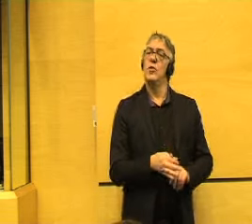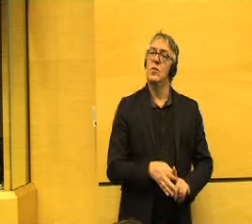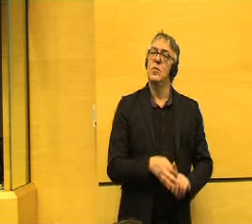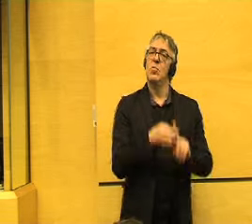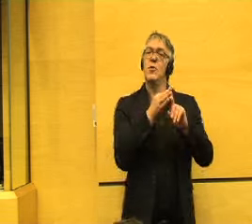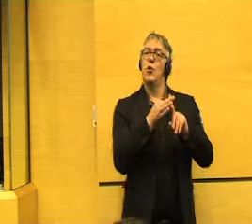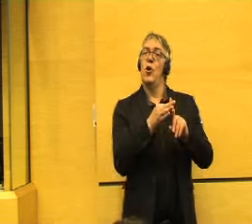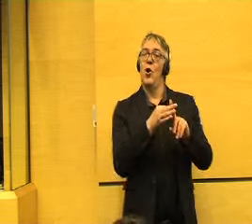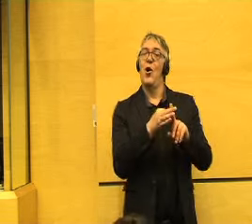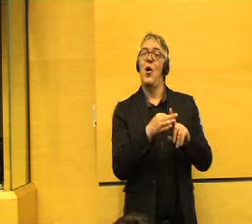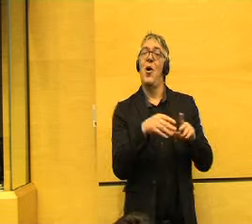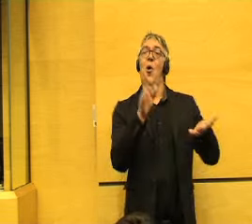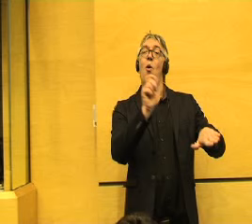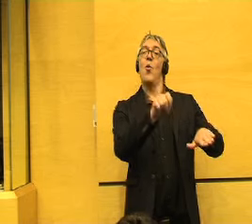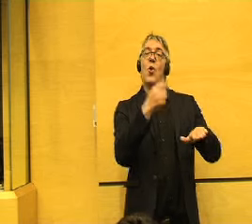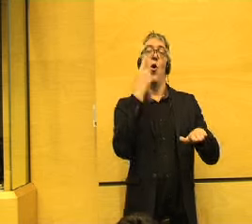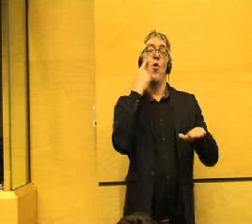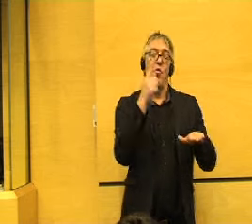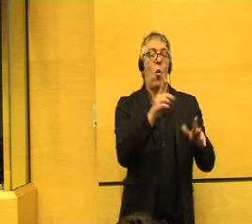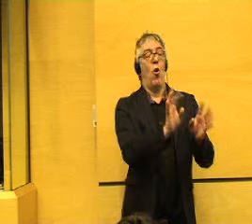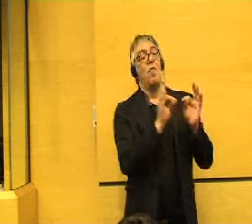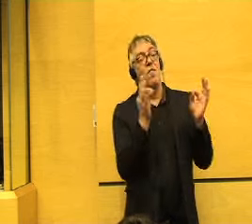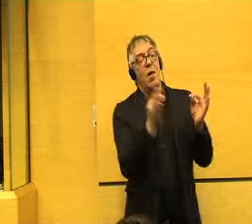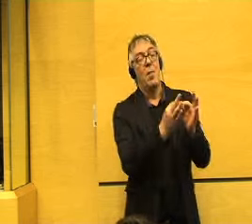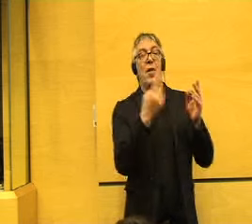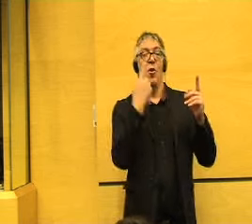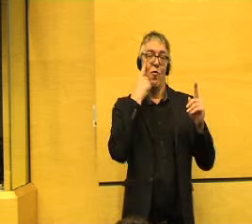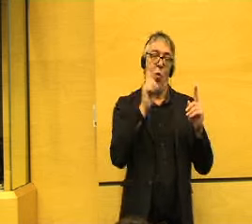court, with judges and personnel